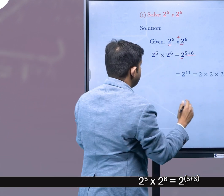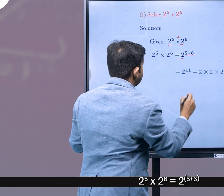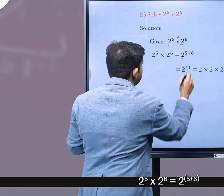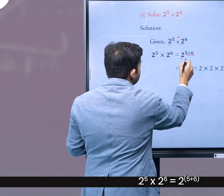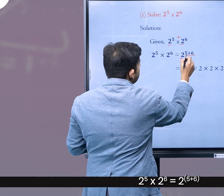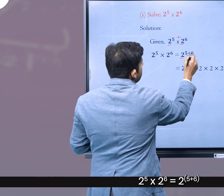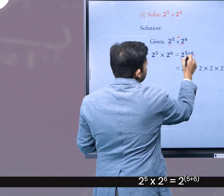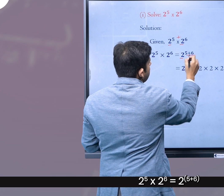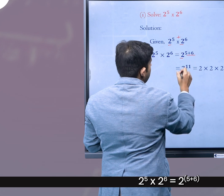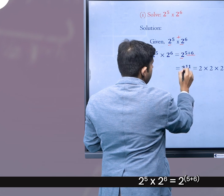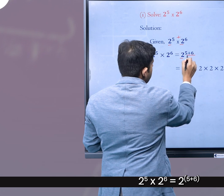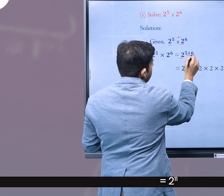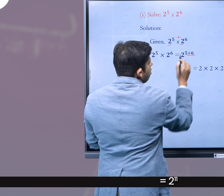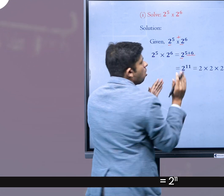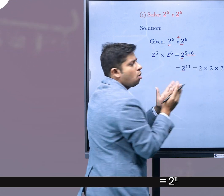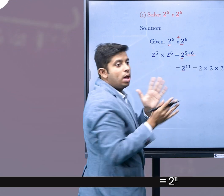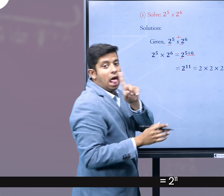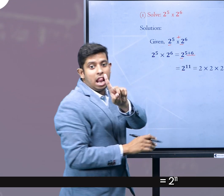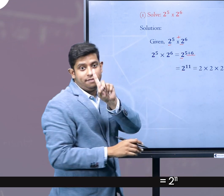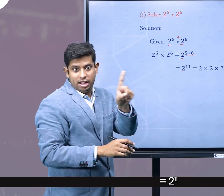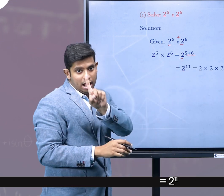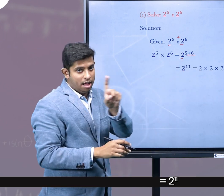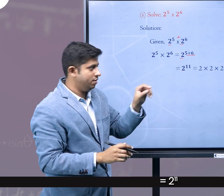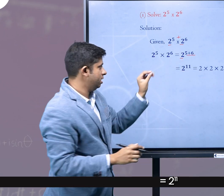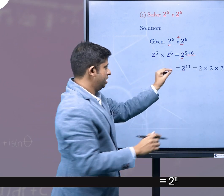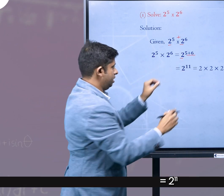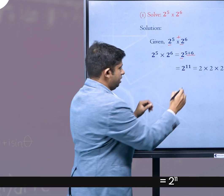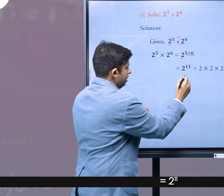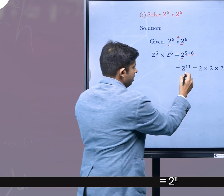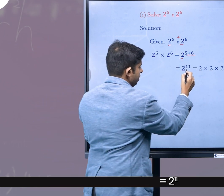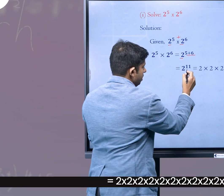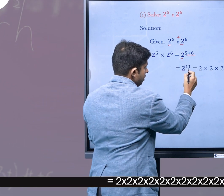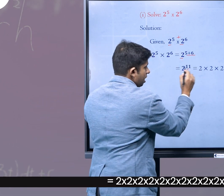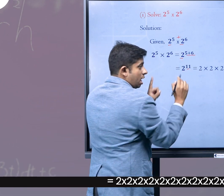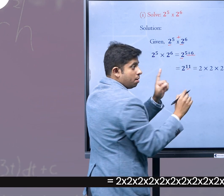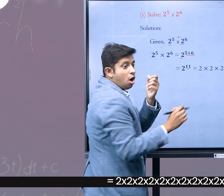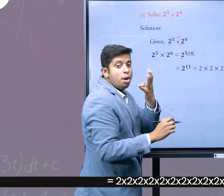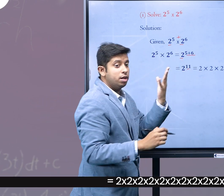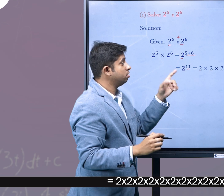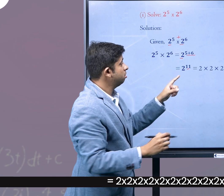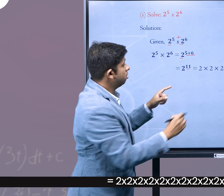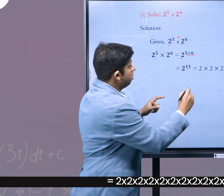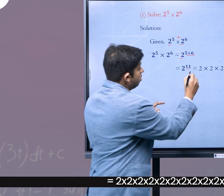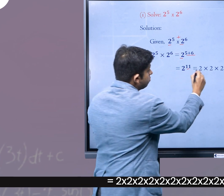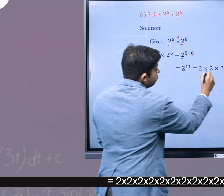power of 5 plus 6, which is 2 to the power of 11. Is equal to 2 into 2 into